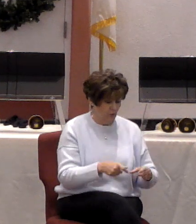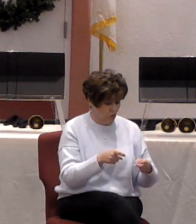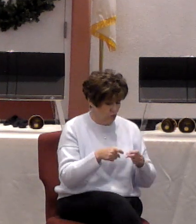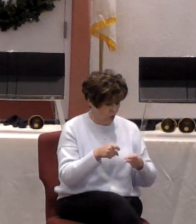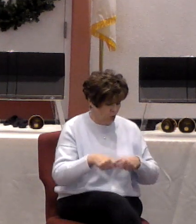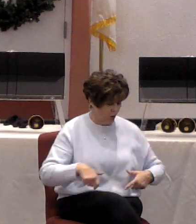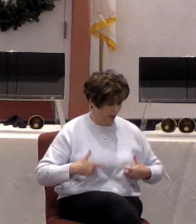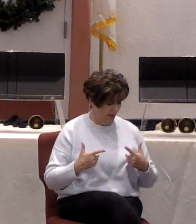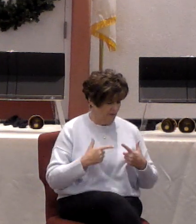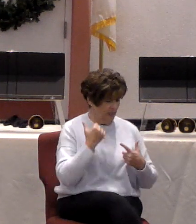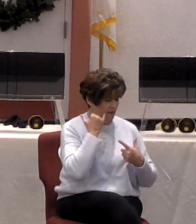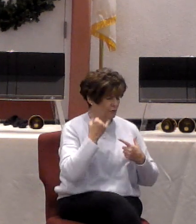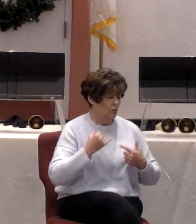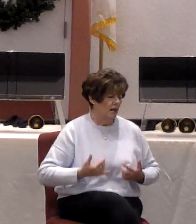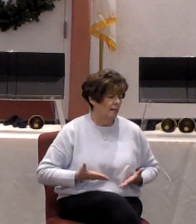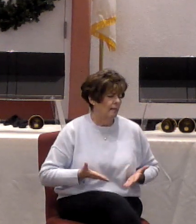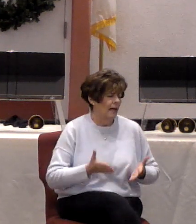If you will allow it to be such,